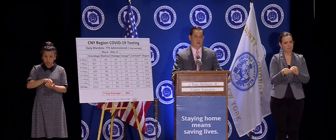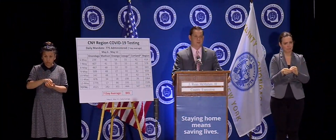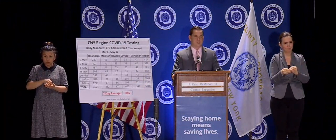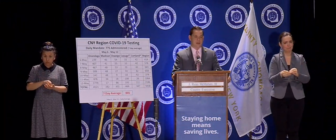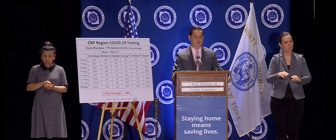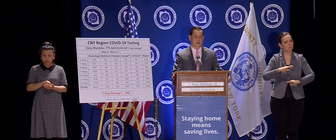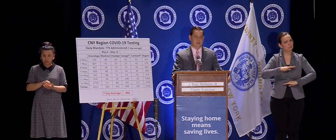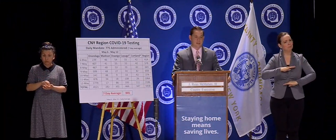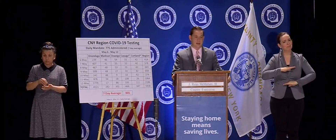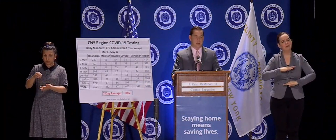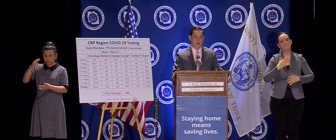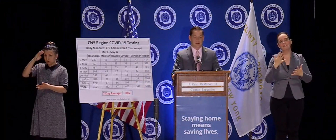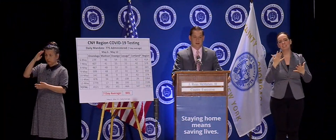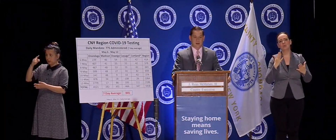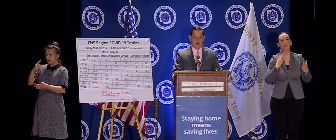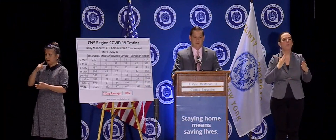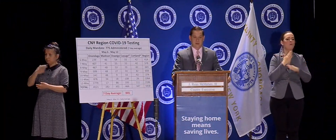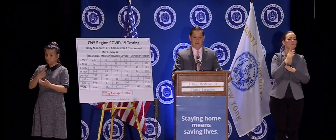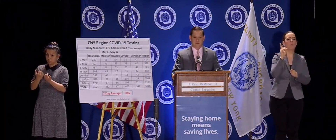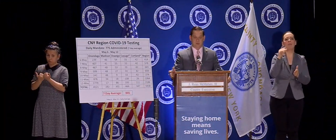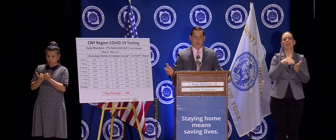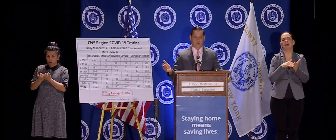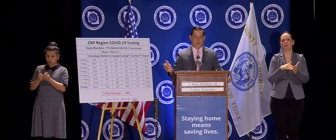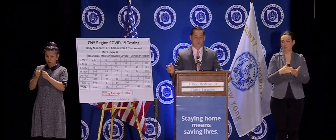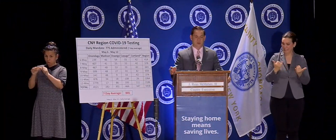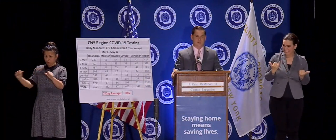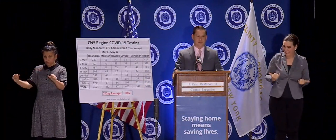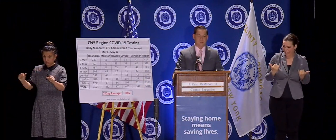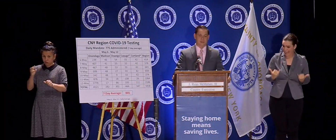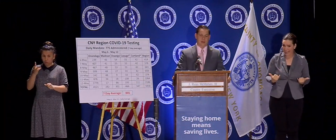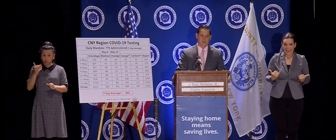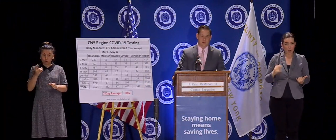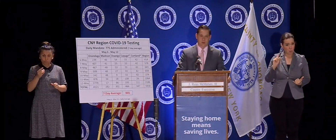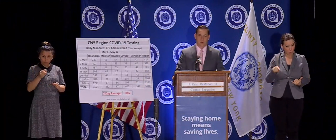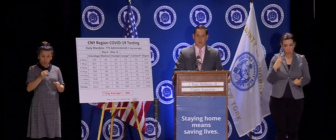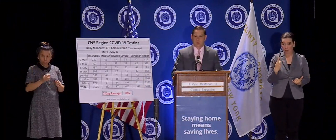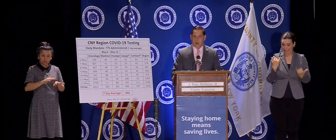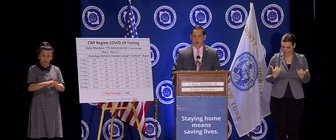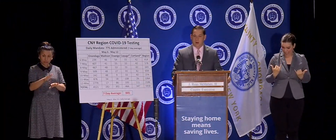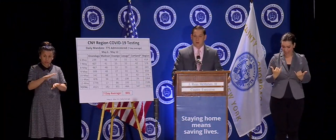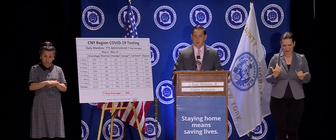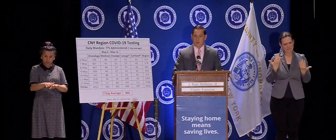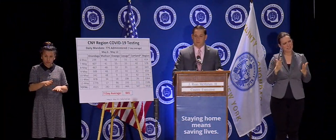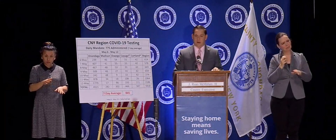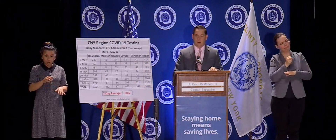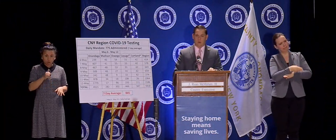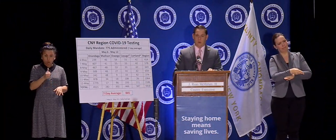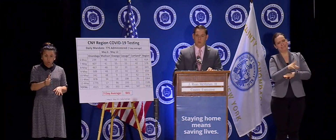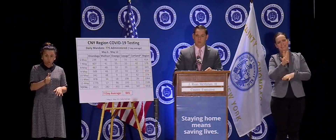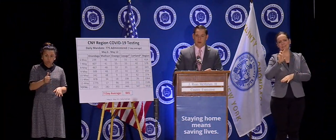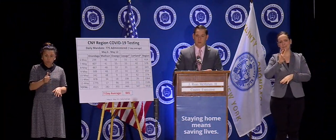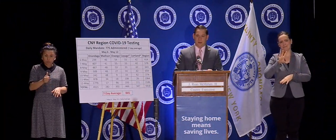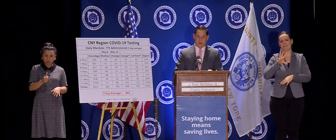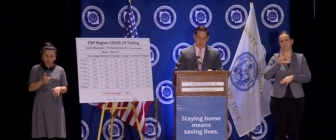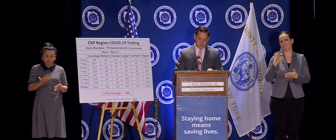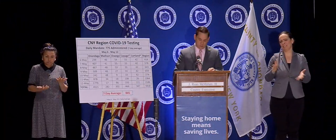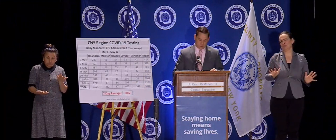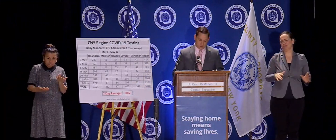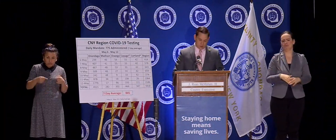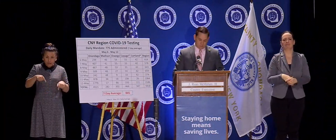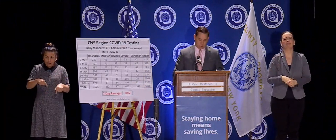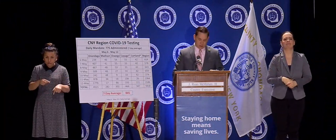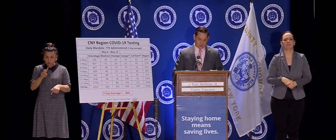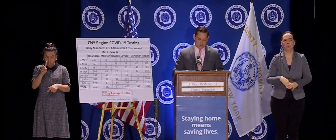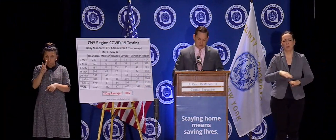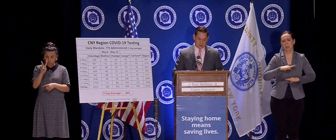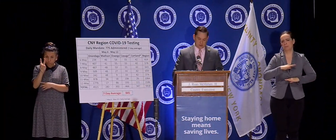over 1,000 tests done today, maybe even approaching 2,000 tests again. So we have met our goal. We have met our mandate.